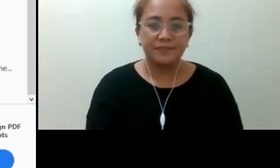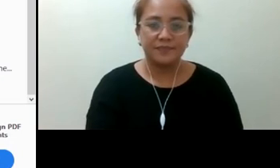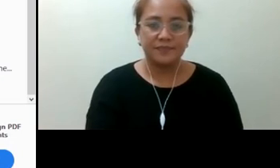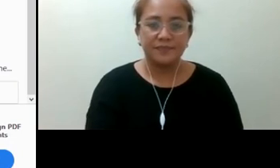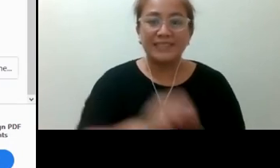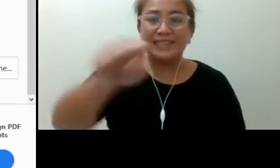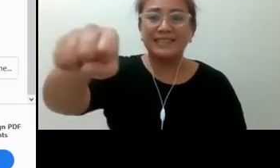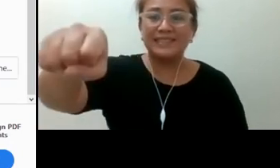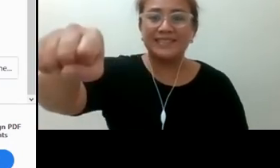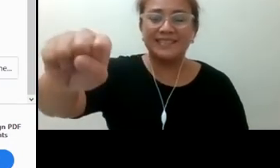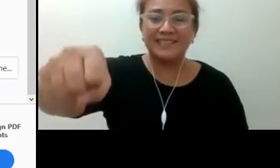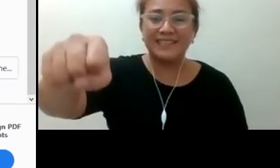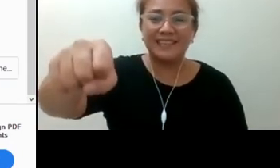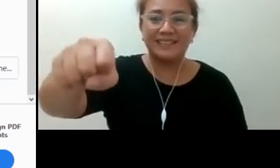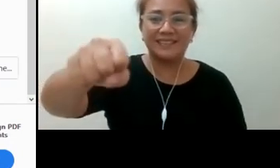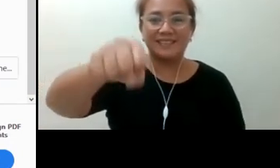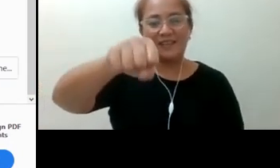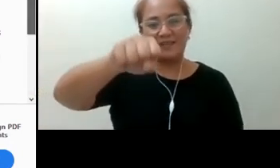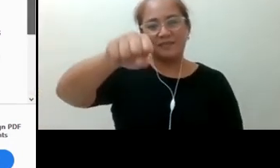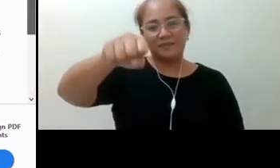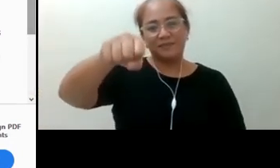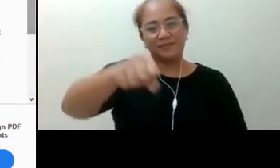then what about when you cross? Then